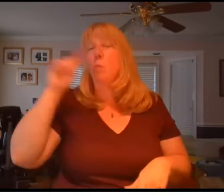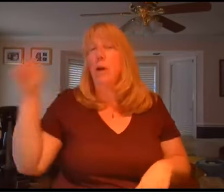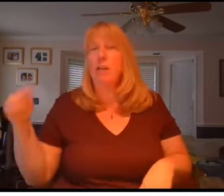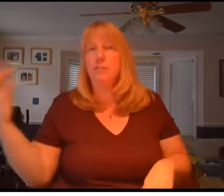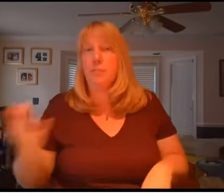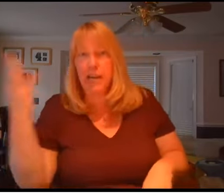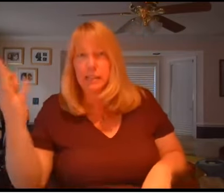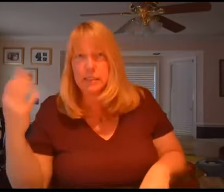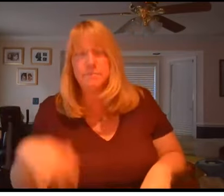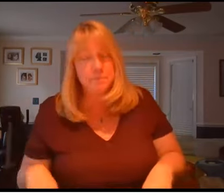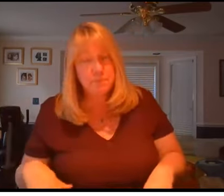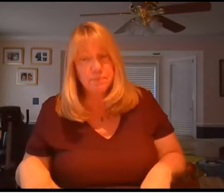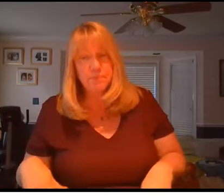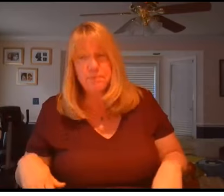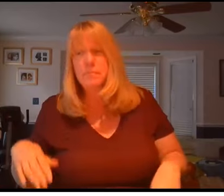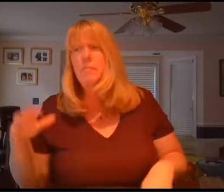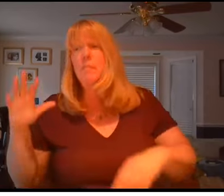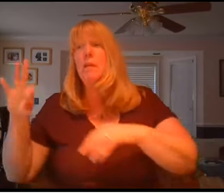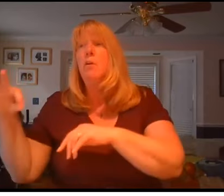it. So he went to France.